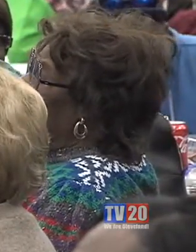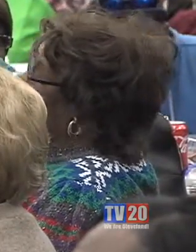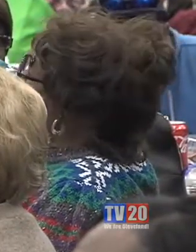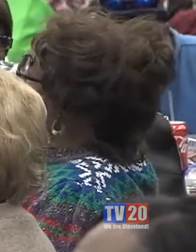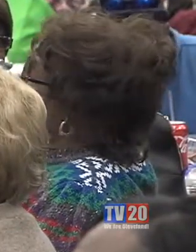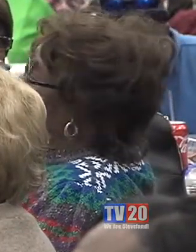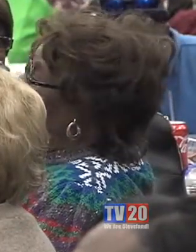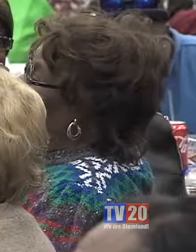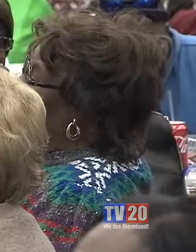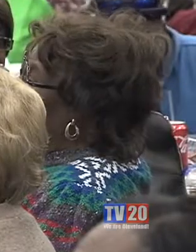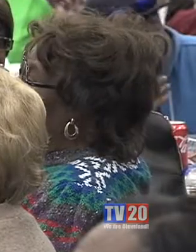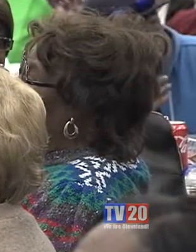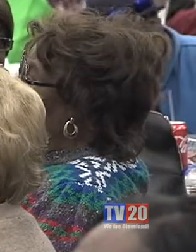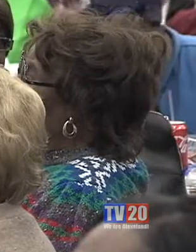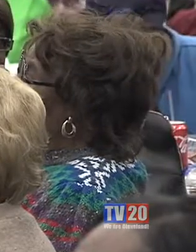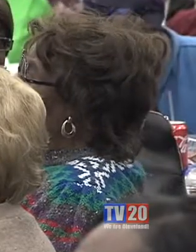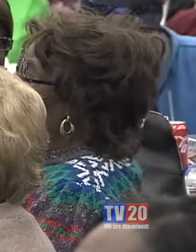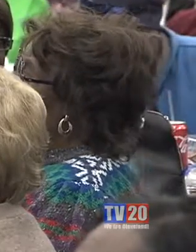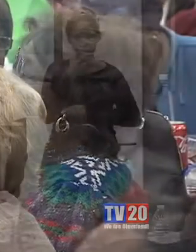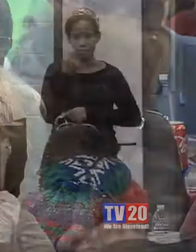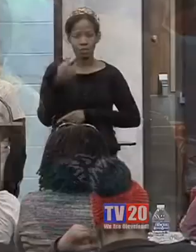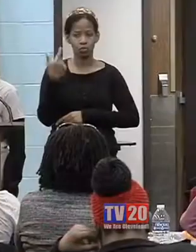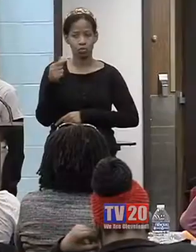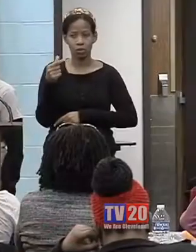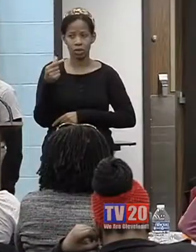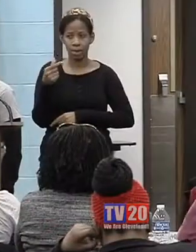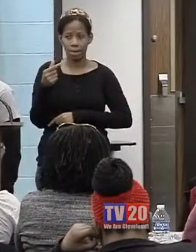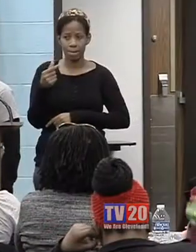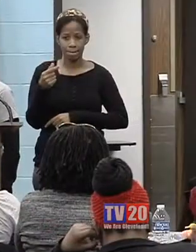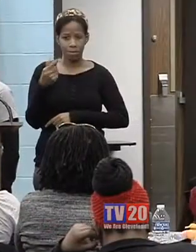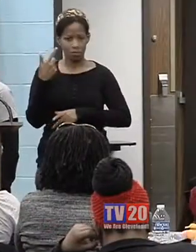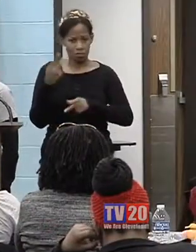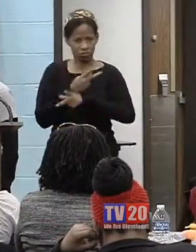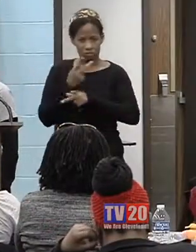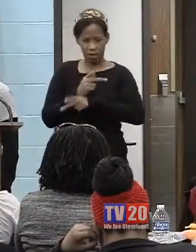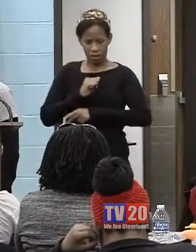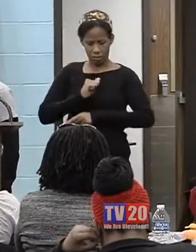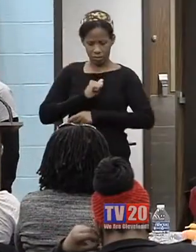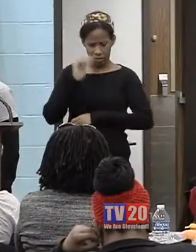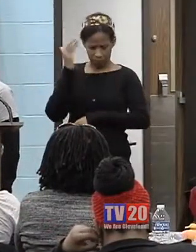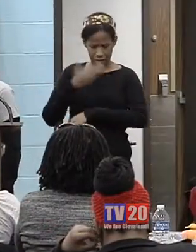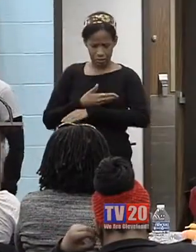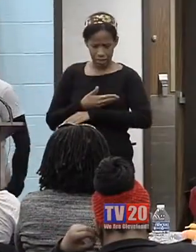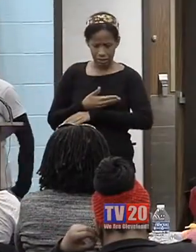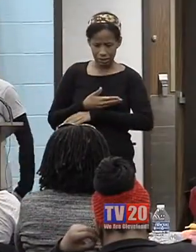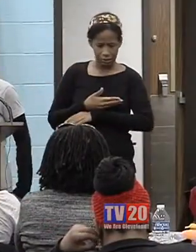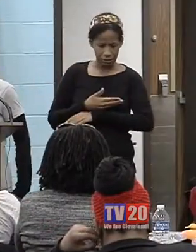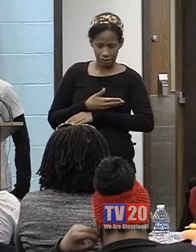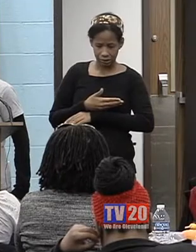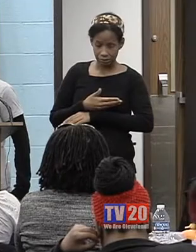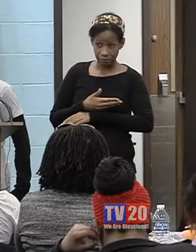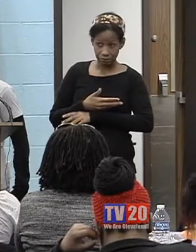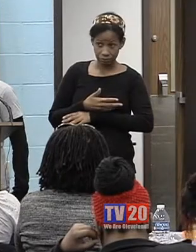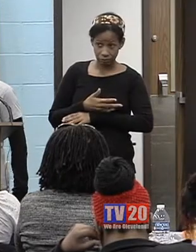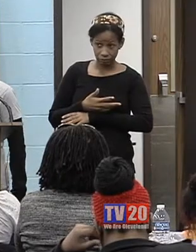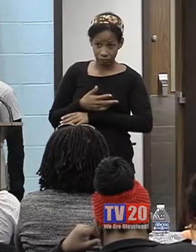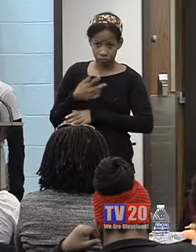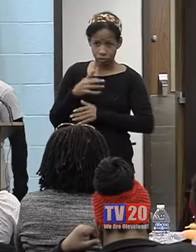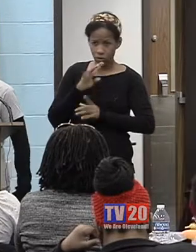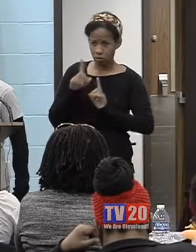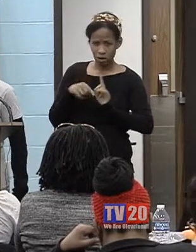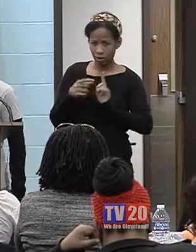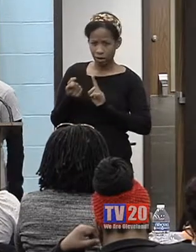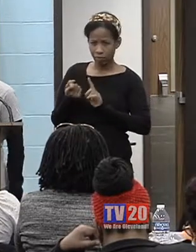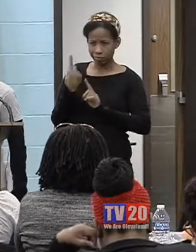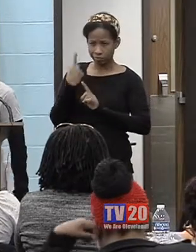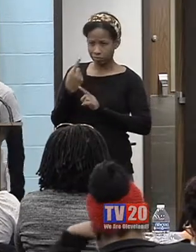and then you said, legal blind. I'm trying to figure out what you're talking about when